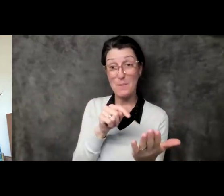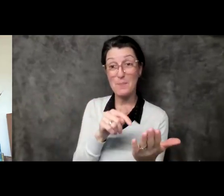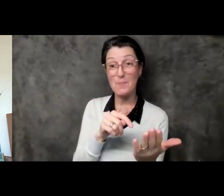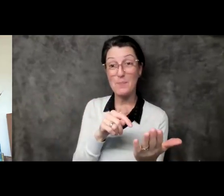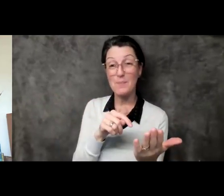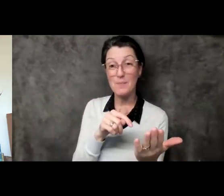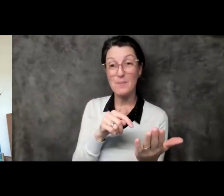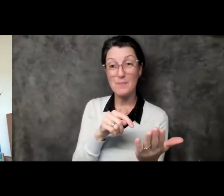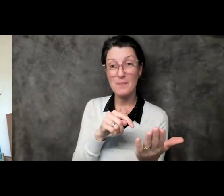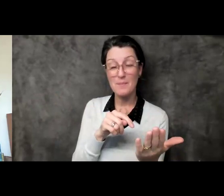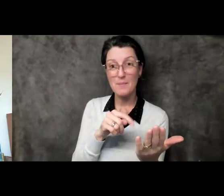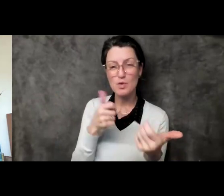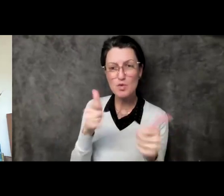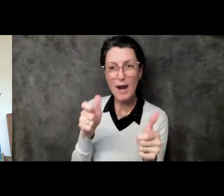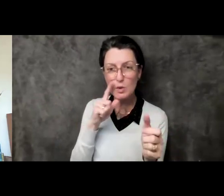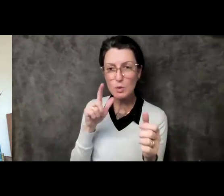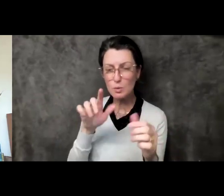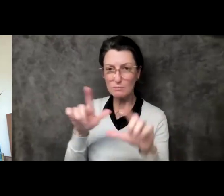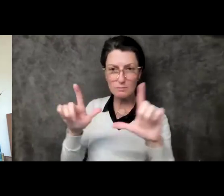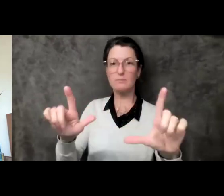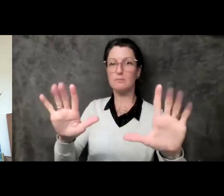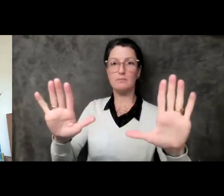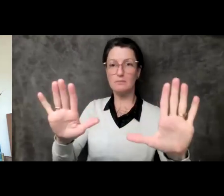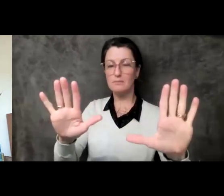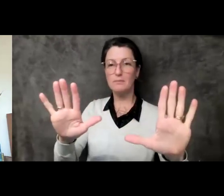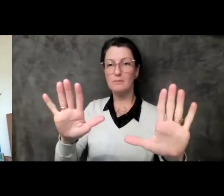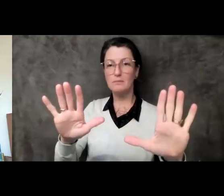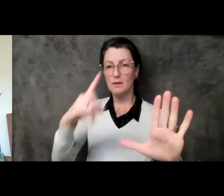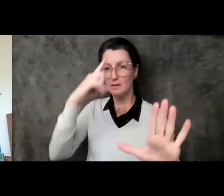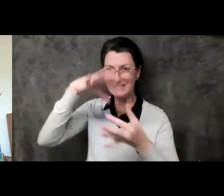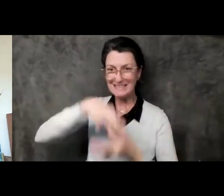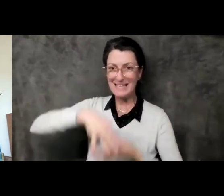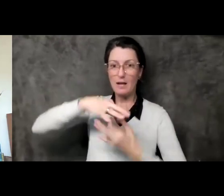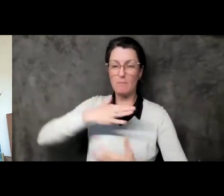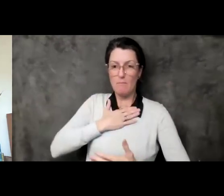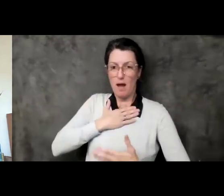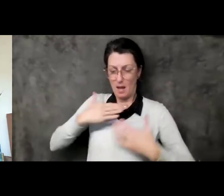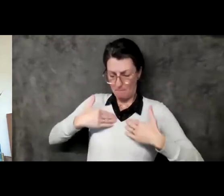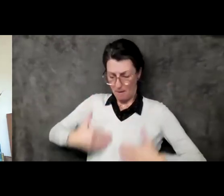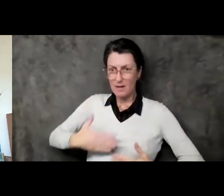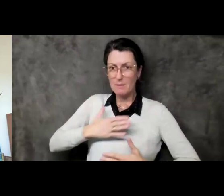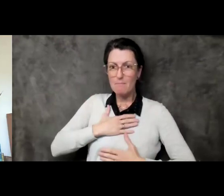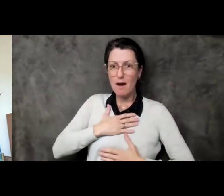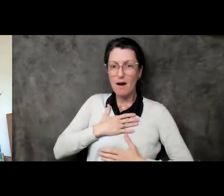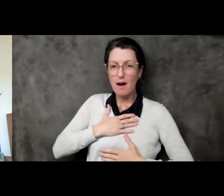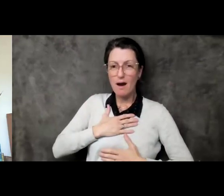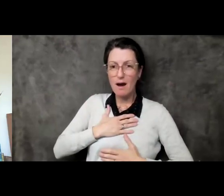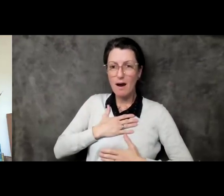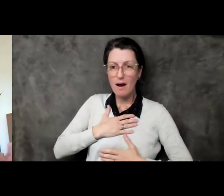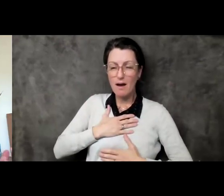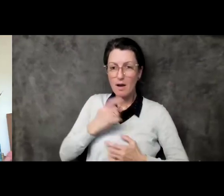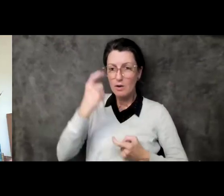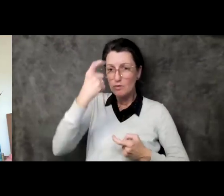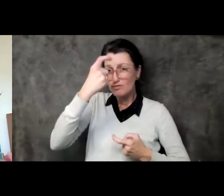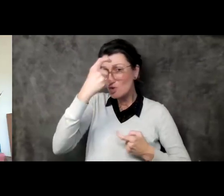like what is going on literally like in my body, what is my own personal trauma and tragedy, and how everything